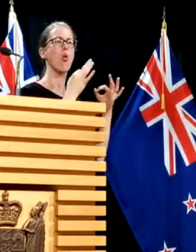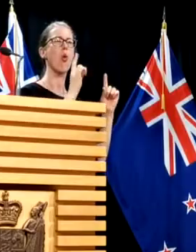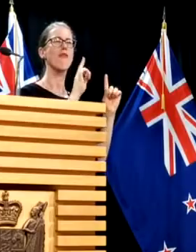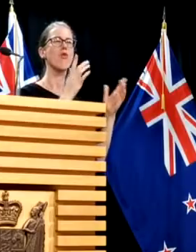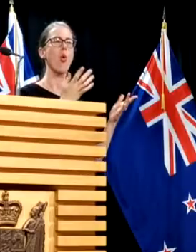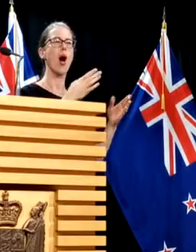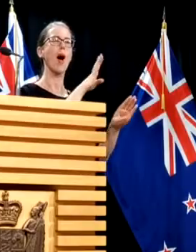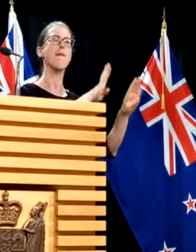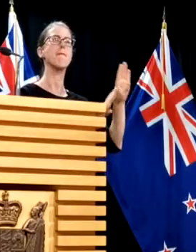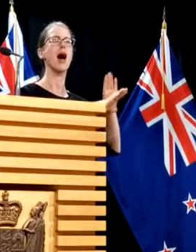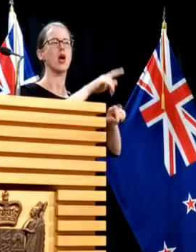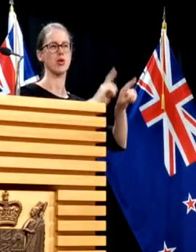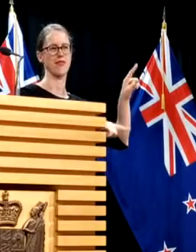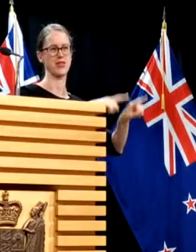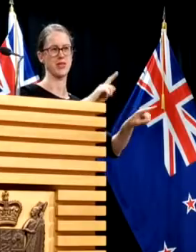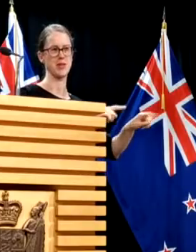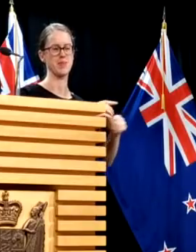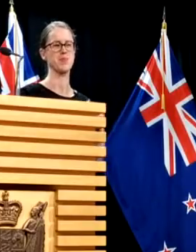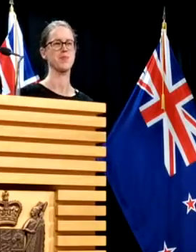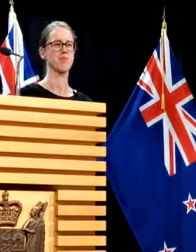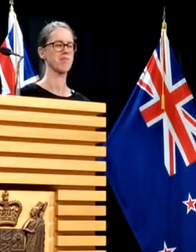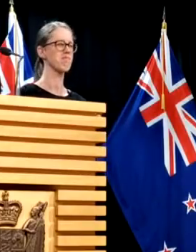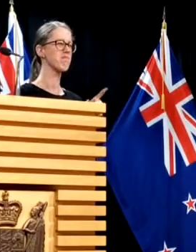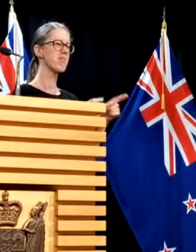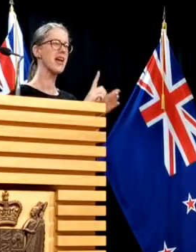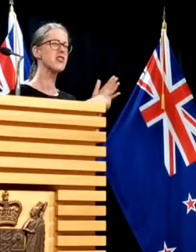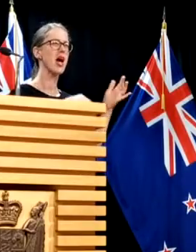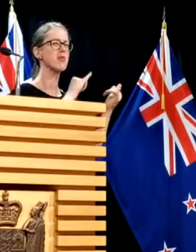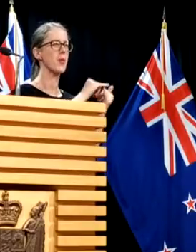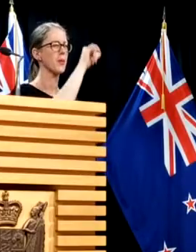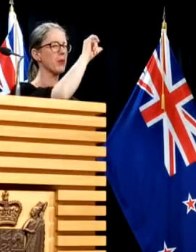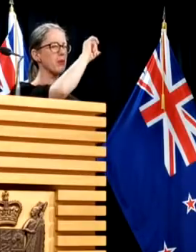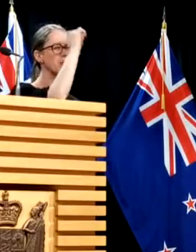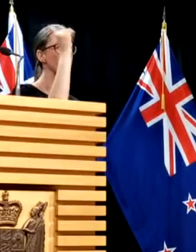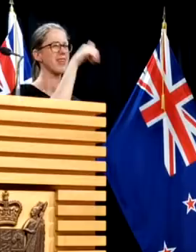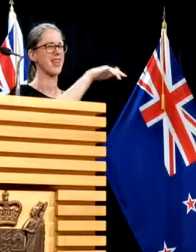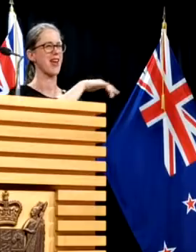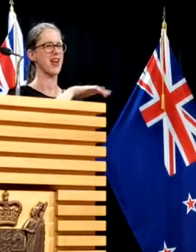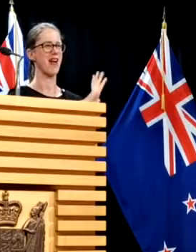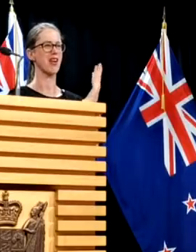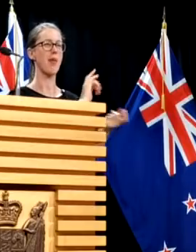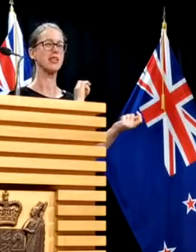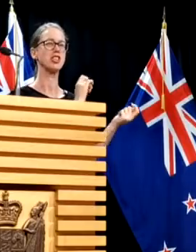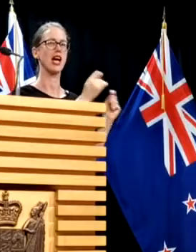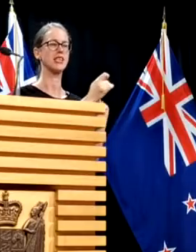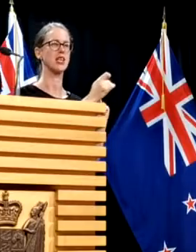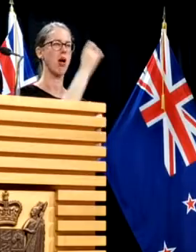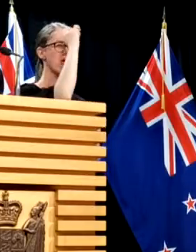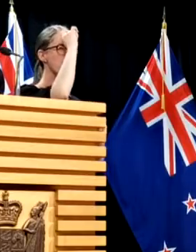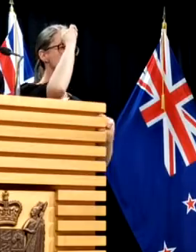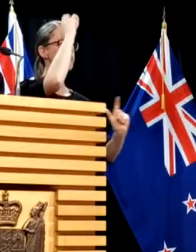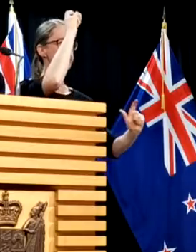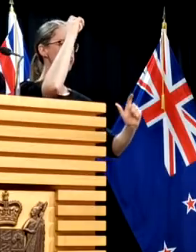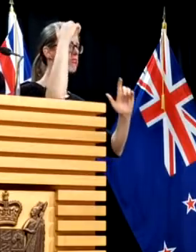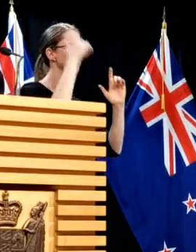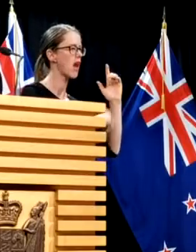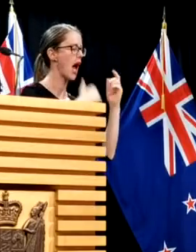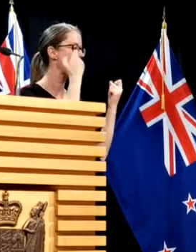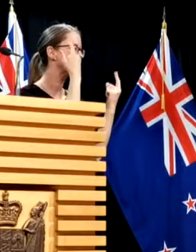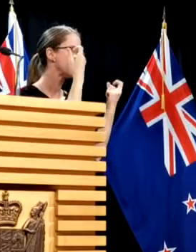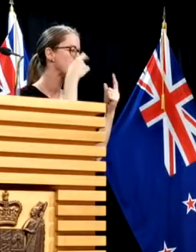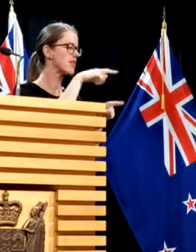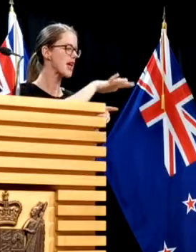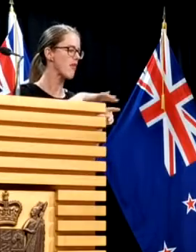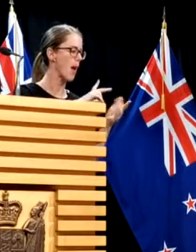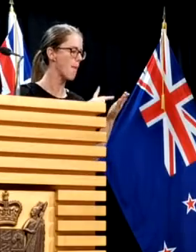on biodiversity. James knows climate change inside out. His expertise in this complex and detailed